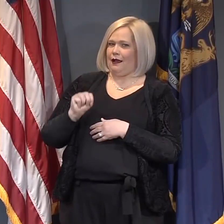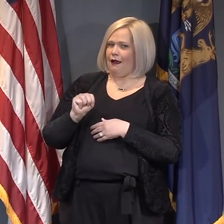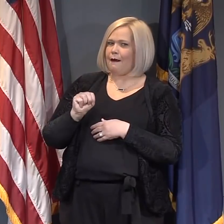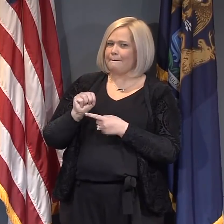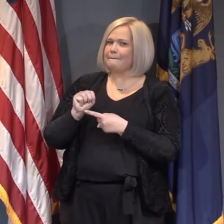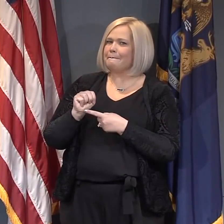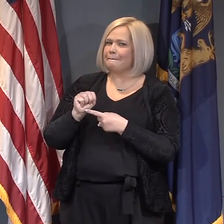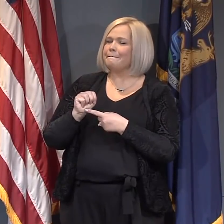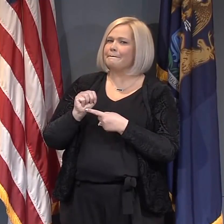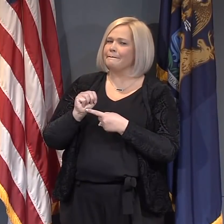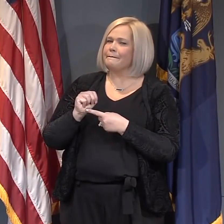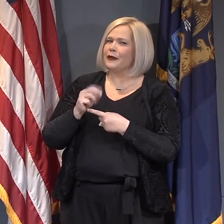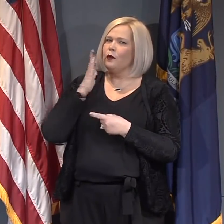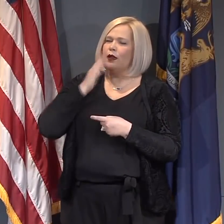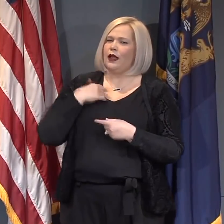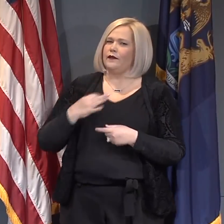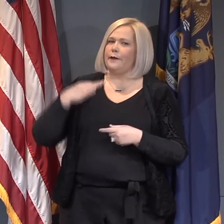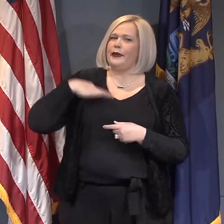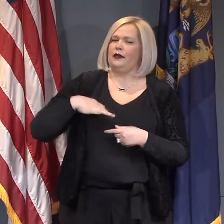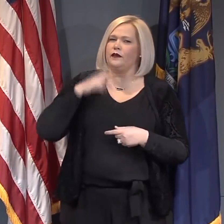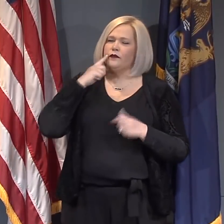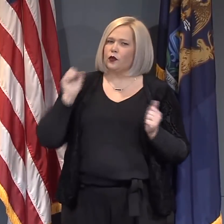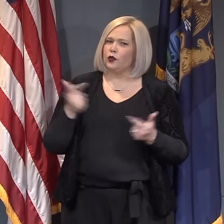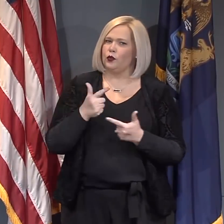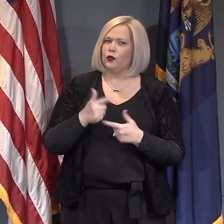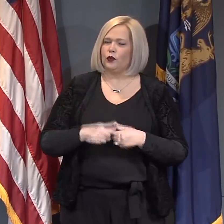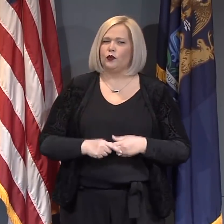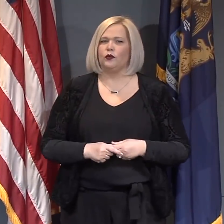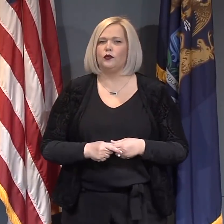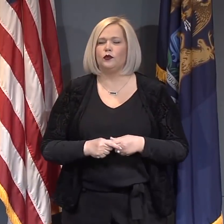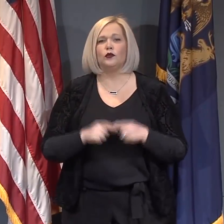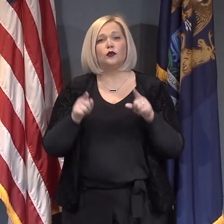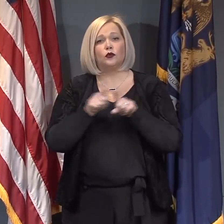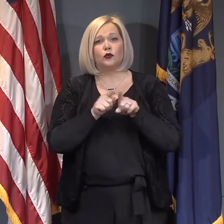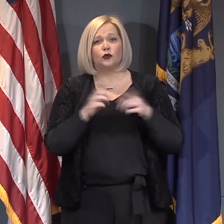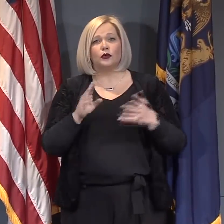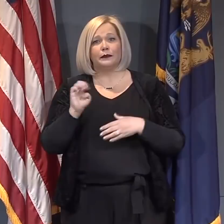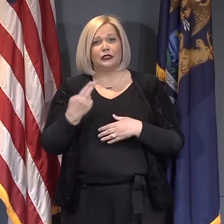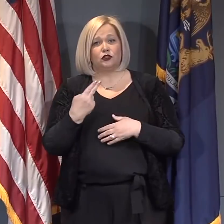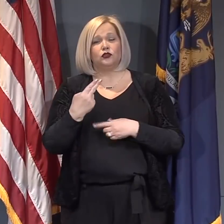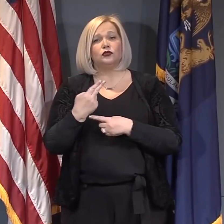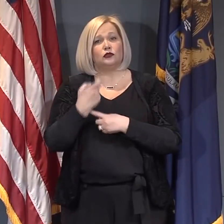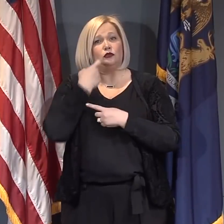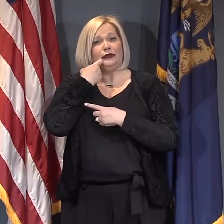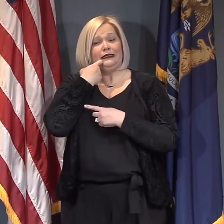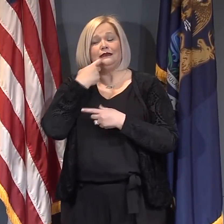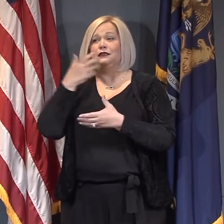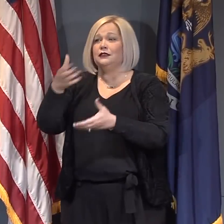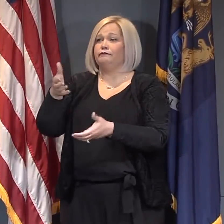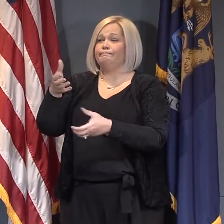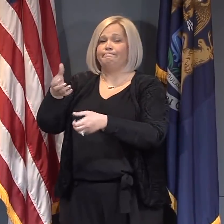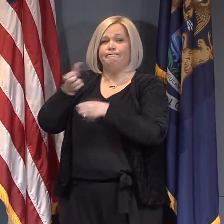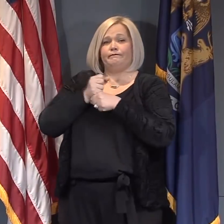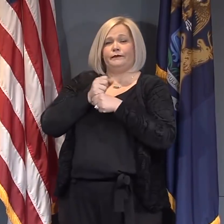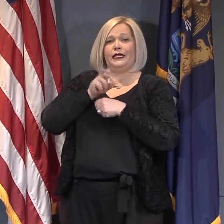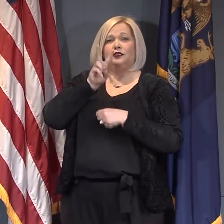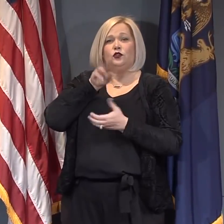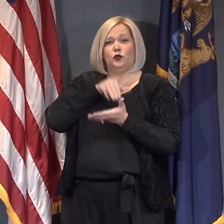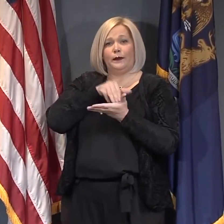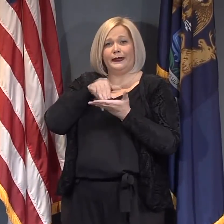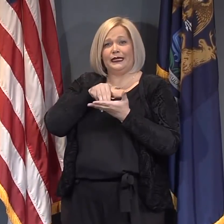you'll find this to be a useful tool. Also, Michigan was recently awarded a $2 million